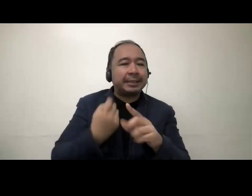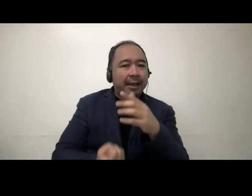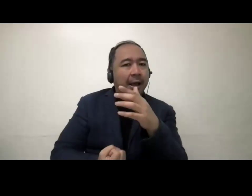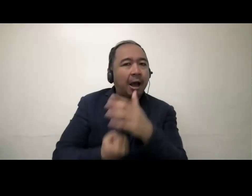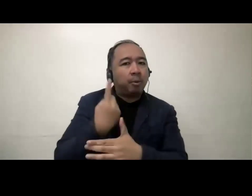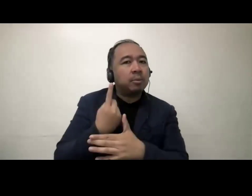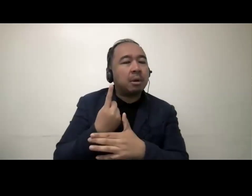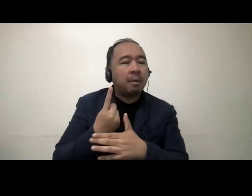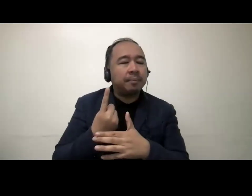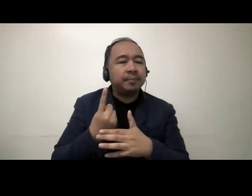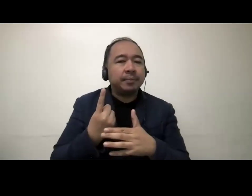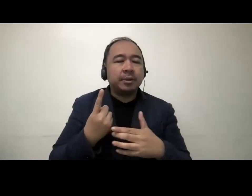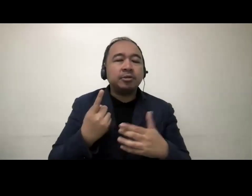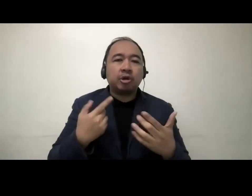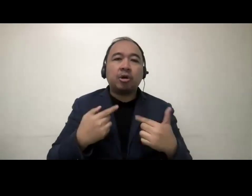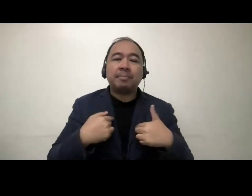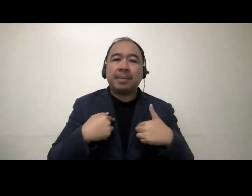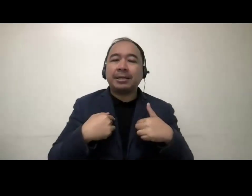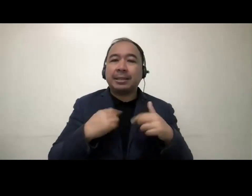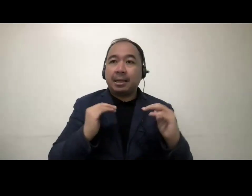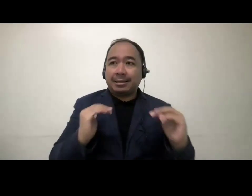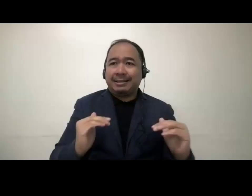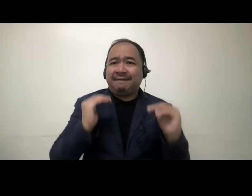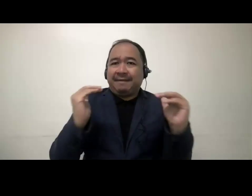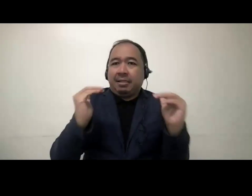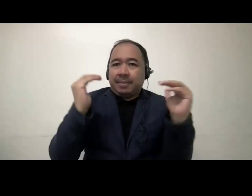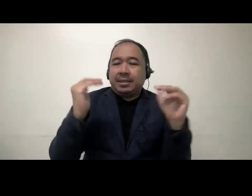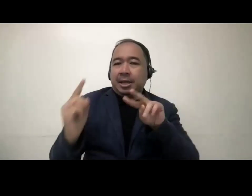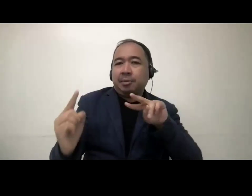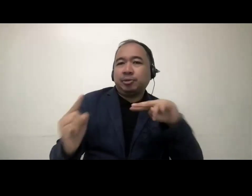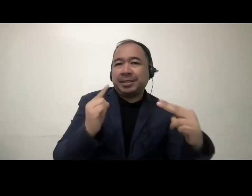that's from a development perspective, thinking through